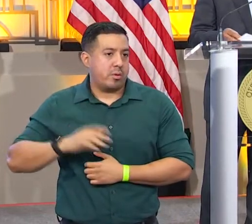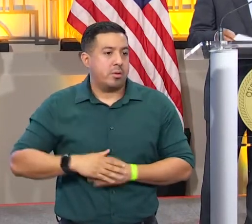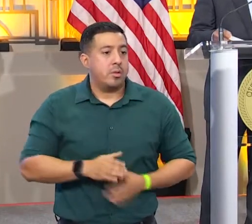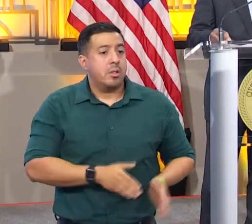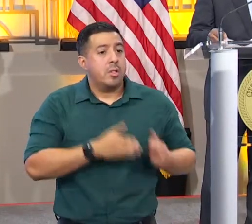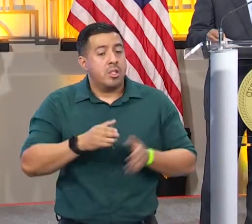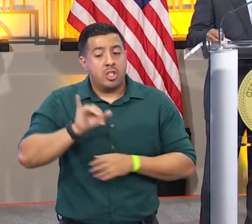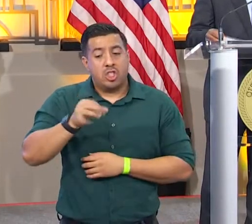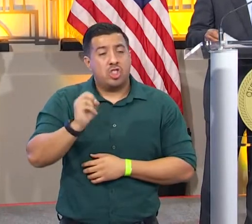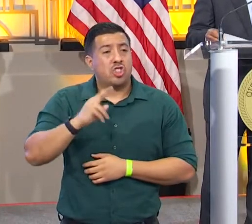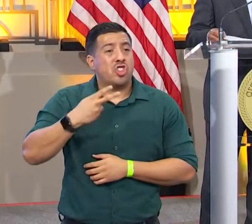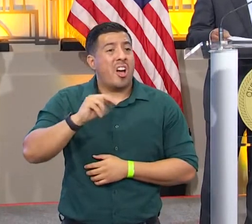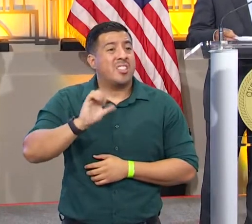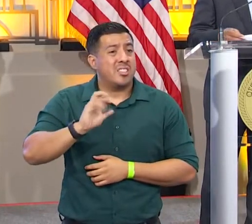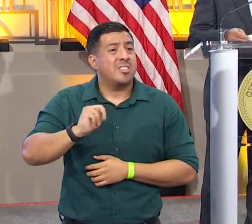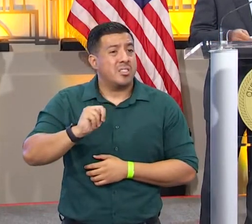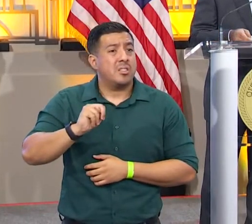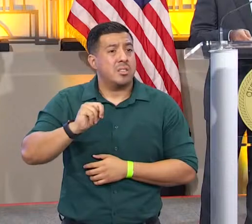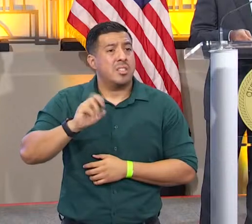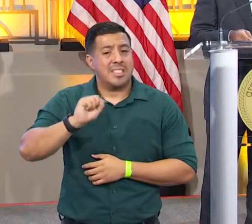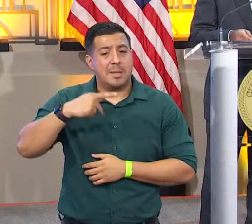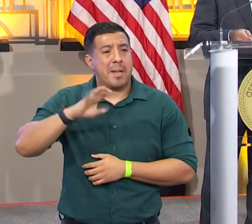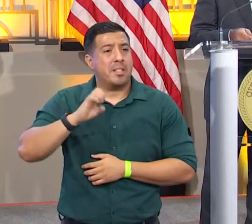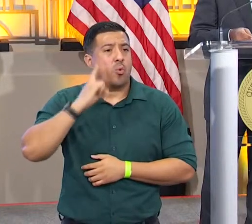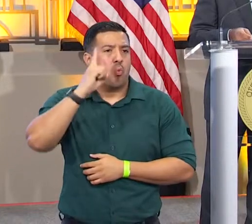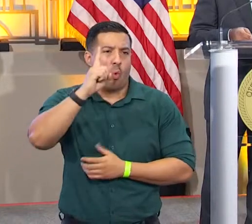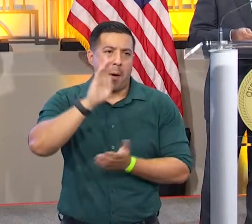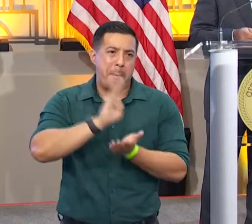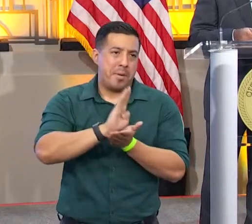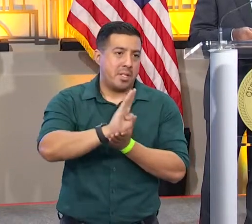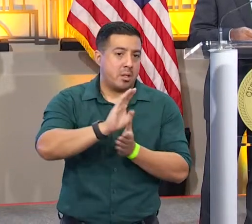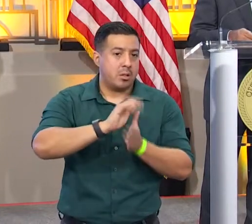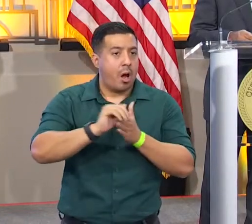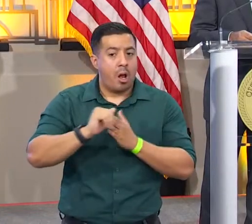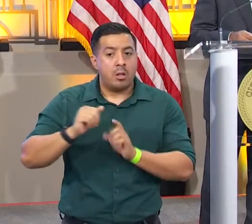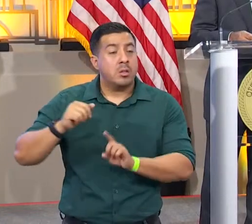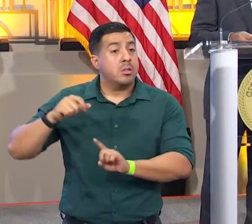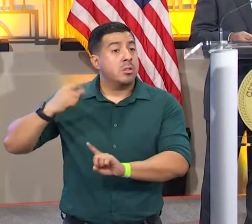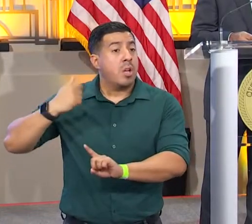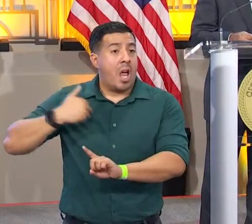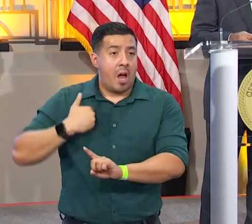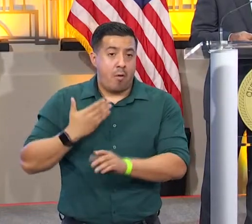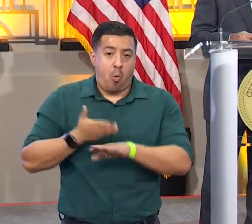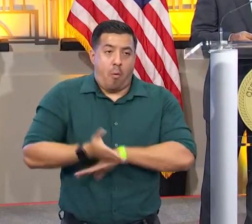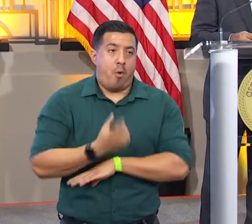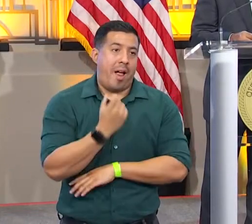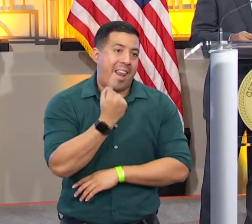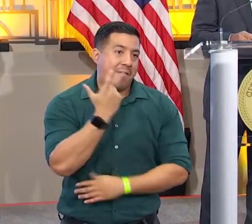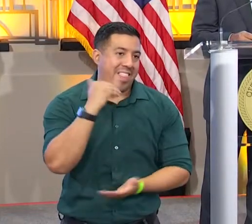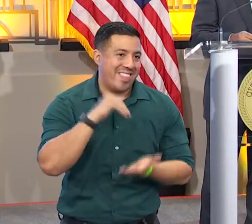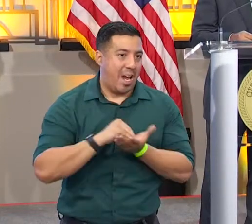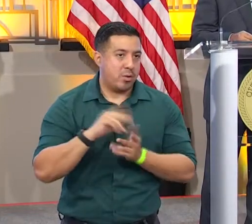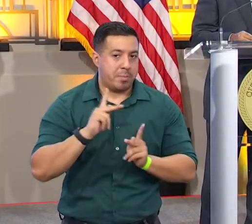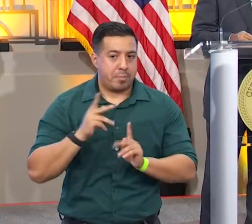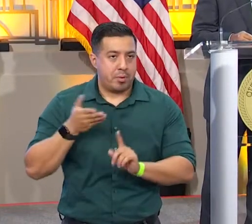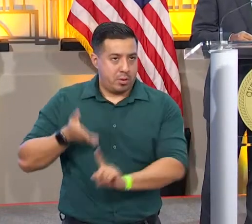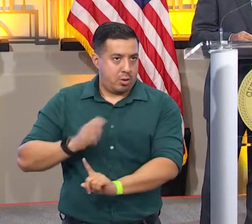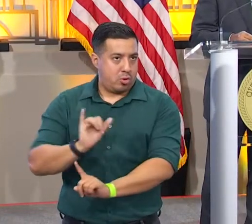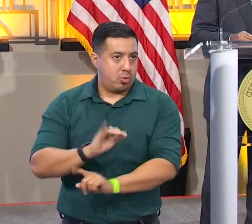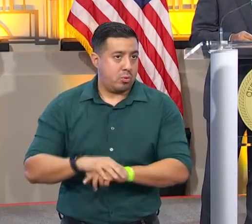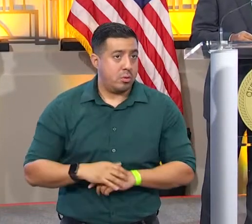is a $1.5 billion complex that employs more than 11,000 people. And